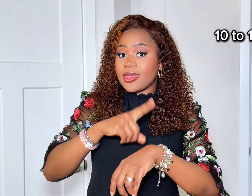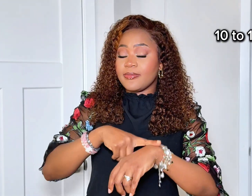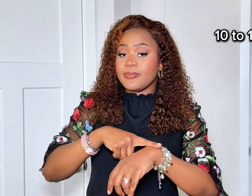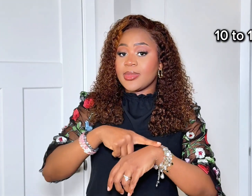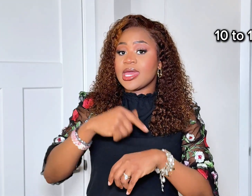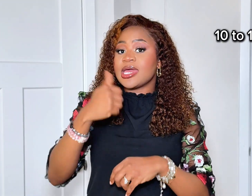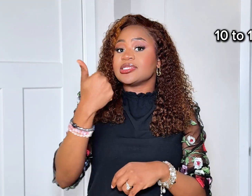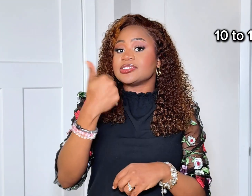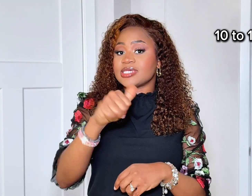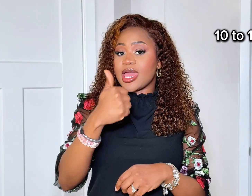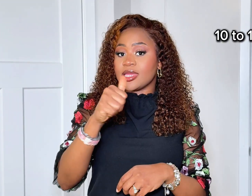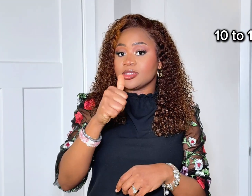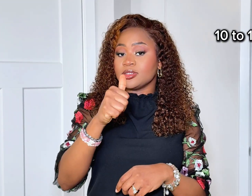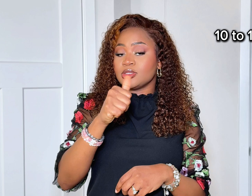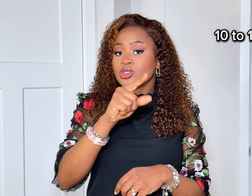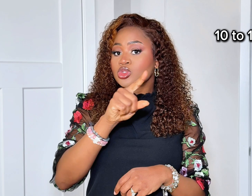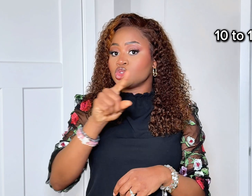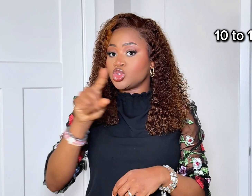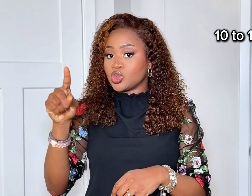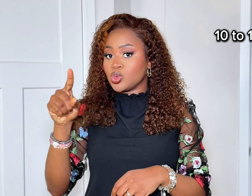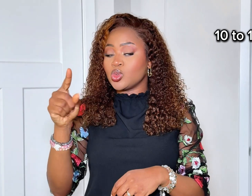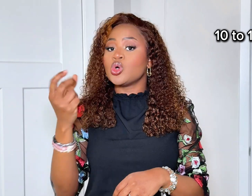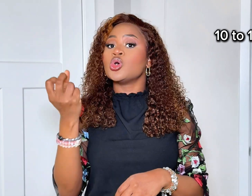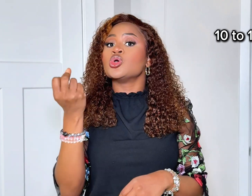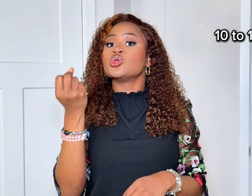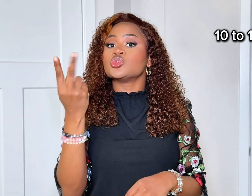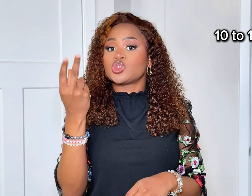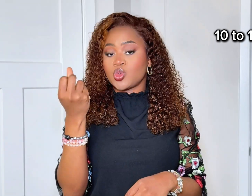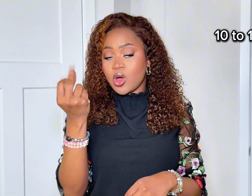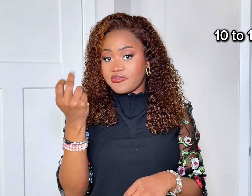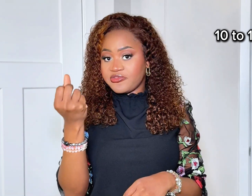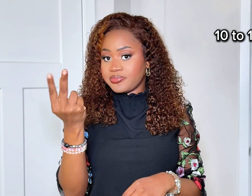time 10 to 12.